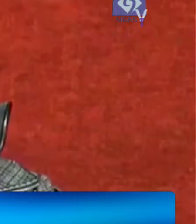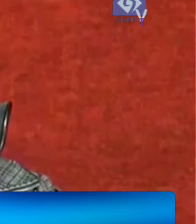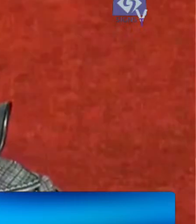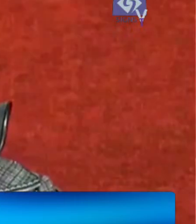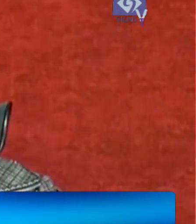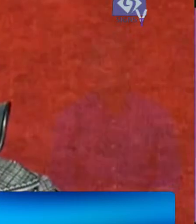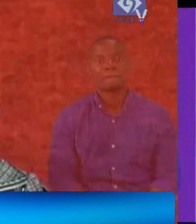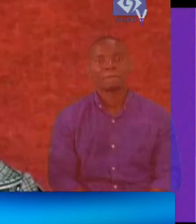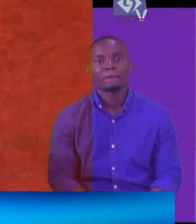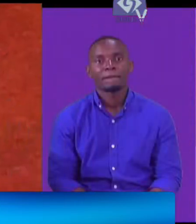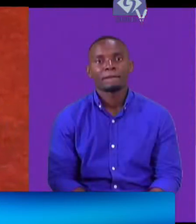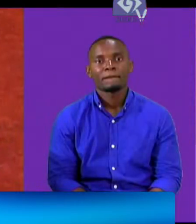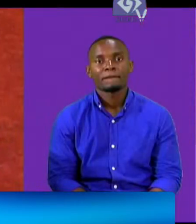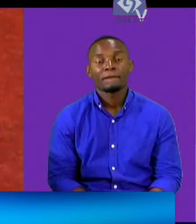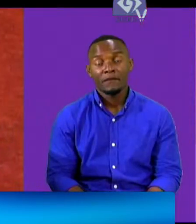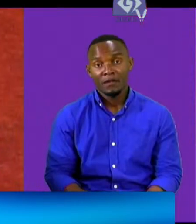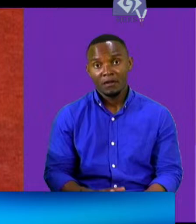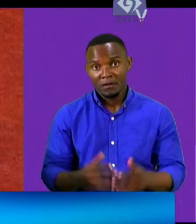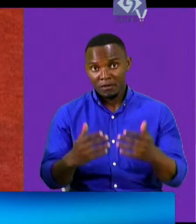I have looked at my diary,